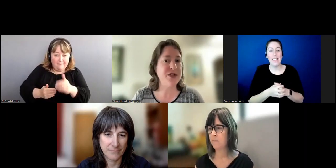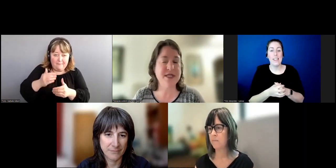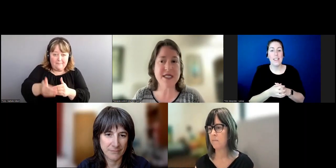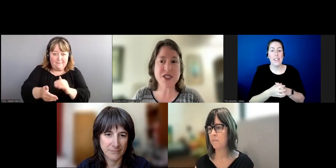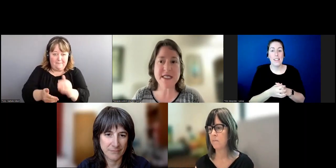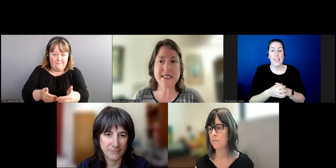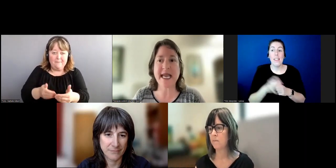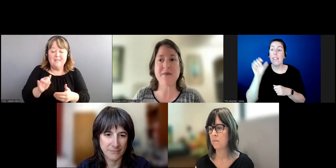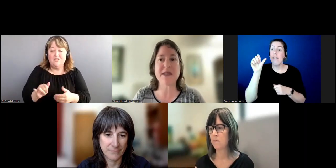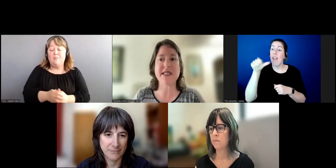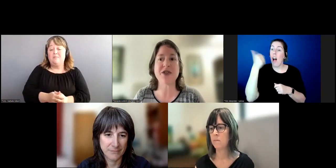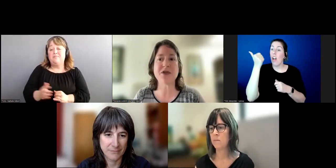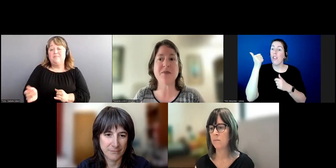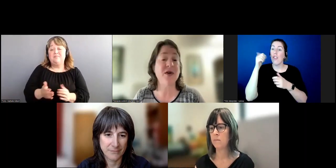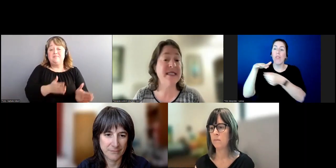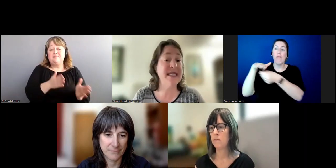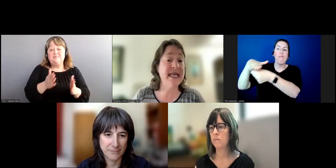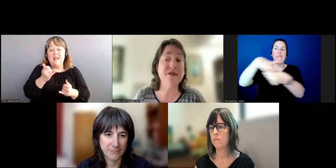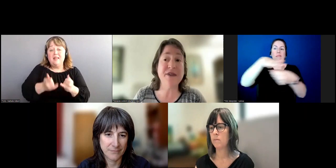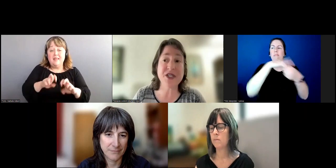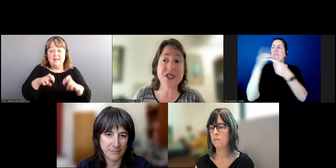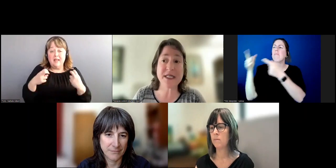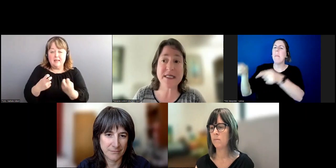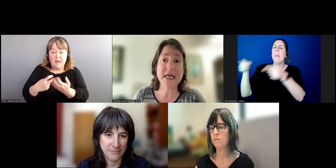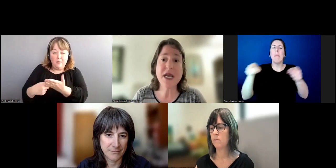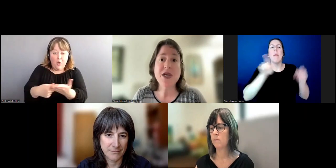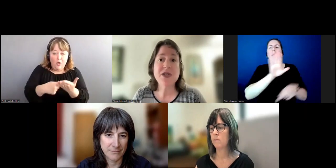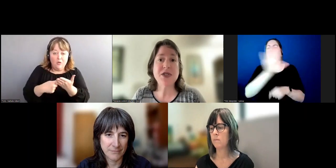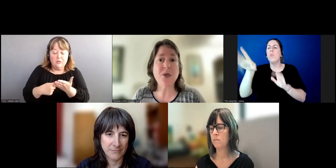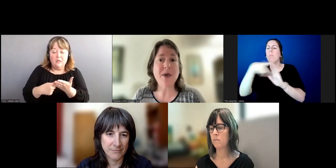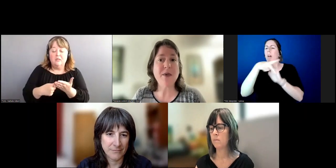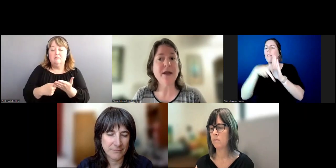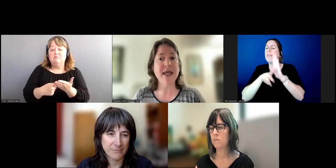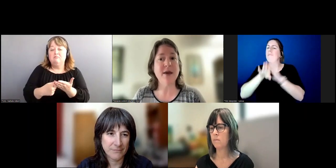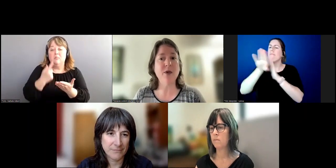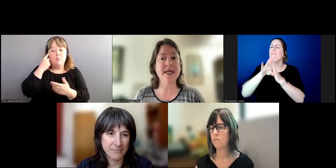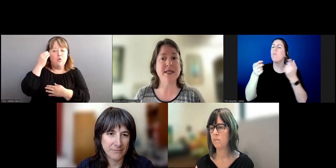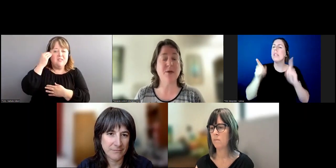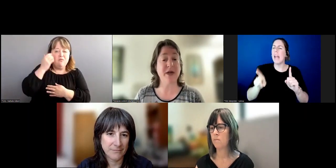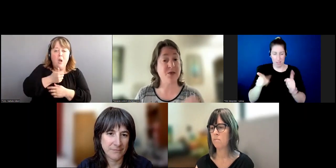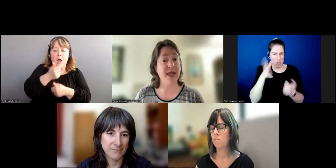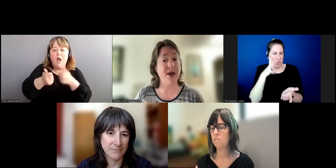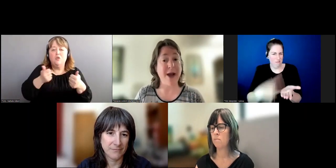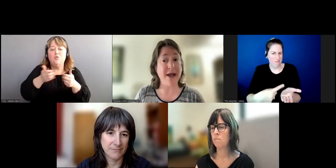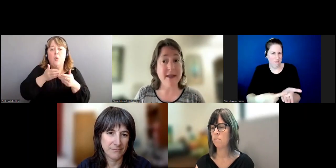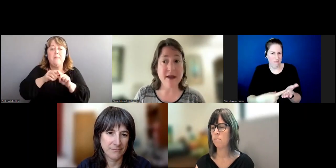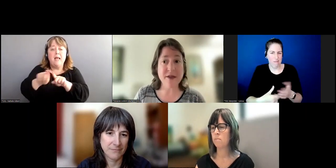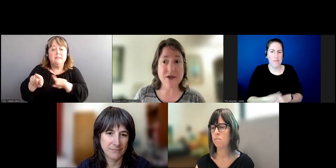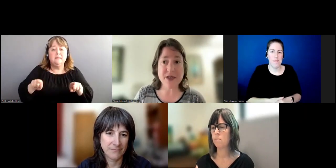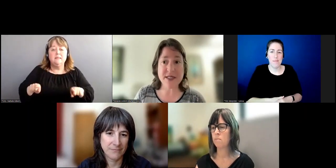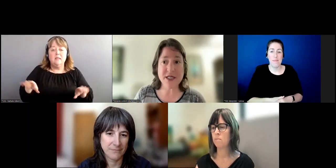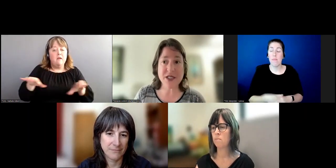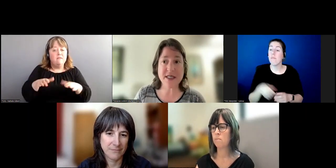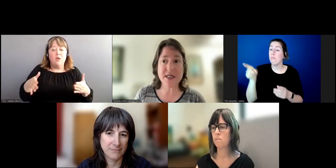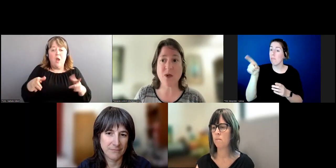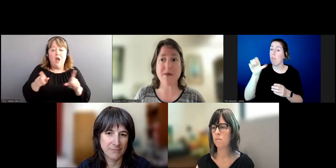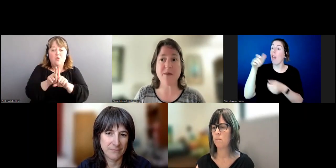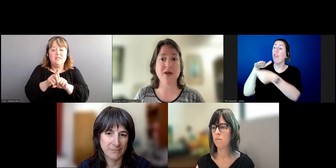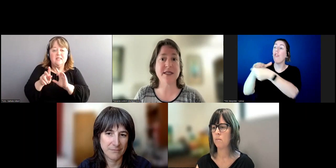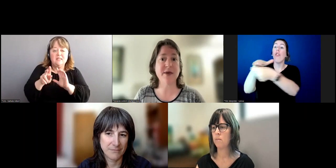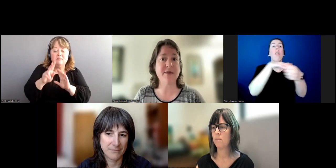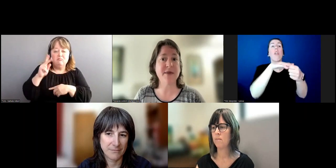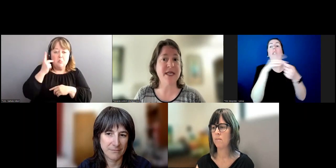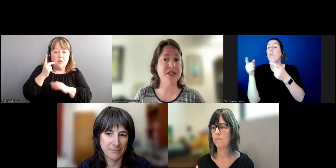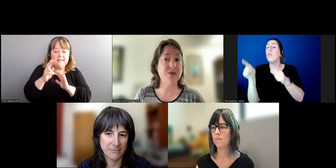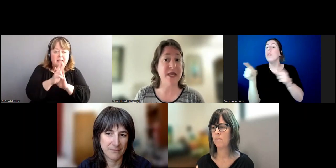other jurisdictions and potential policy innovations. So we want to look at what is working well in other jurisdictions, what